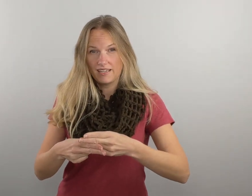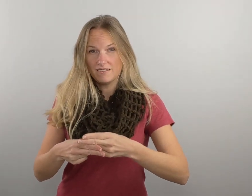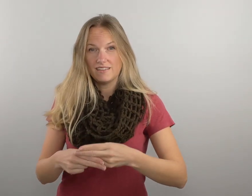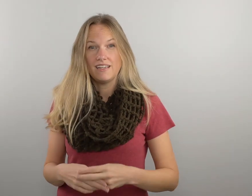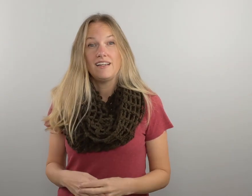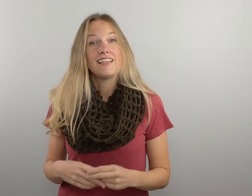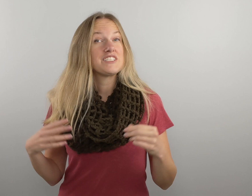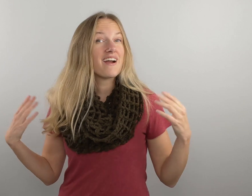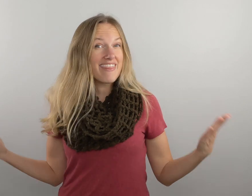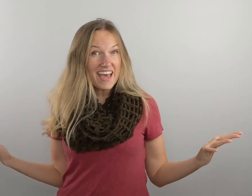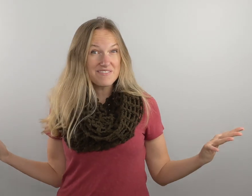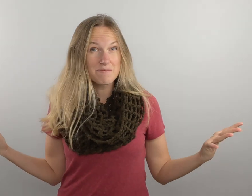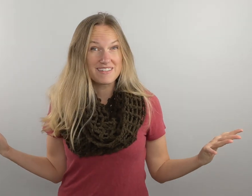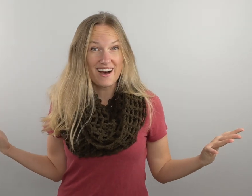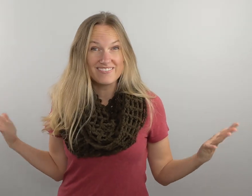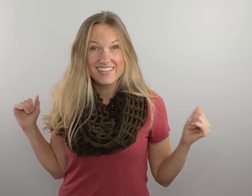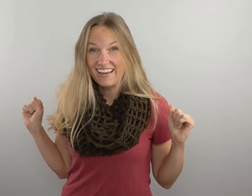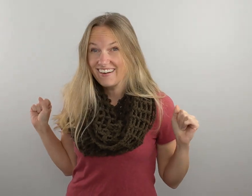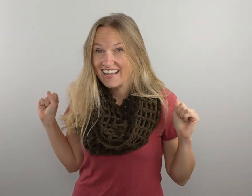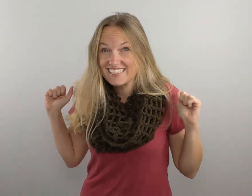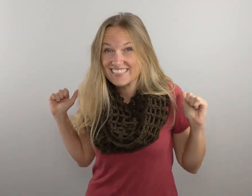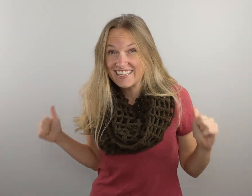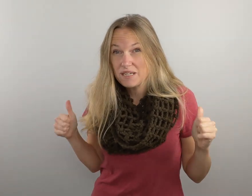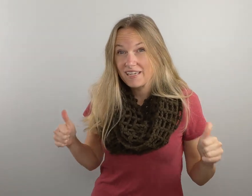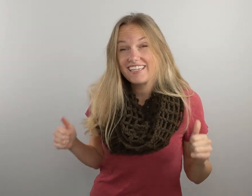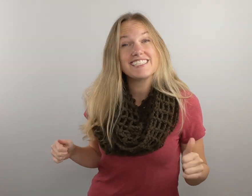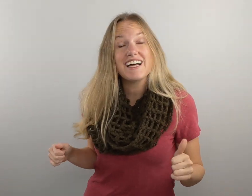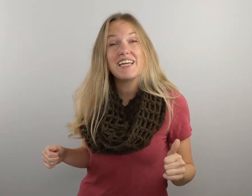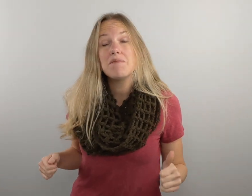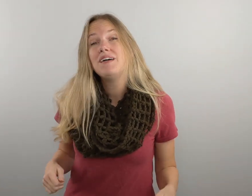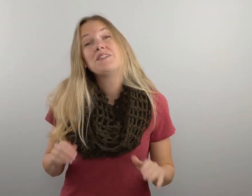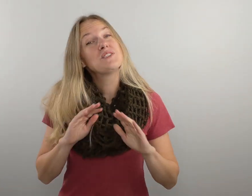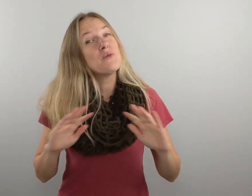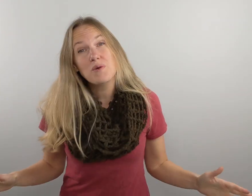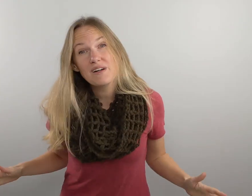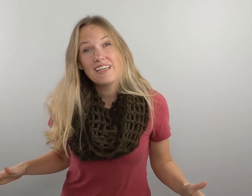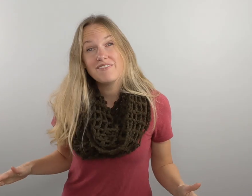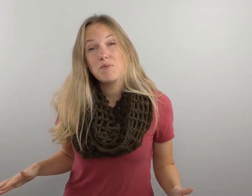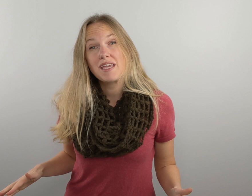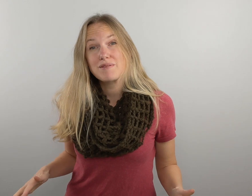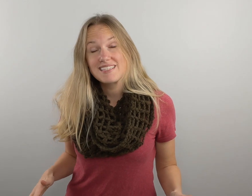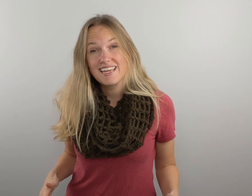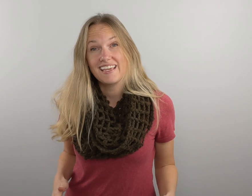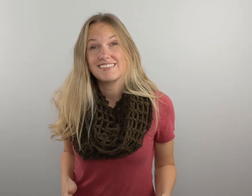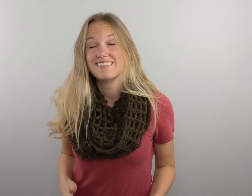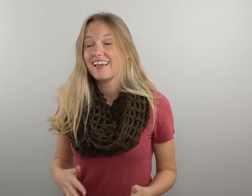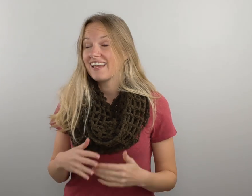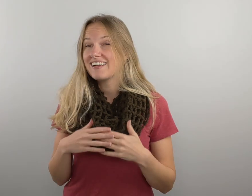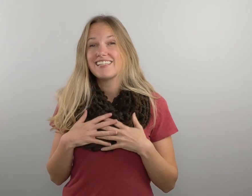Okay. Let's try that from the top. Okay. We're adding just a little bit each time. Don't worry if you make mistakes. Okay. I say it